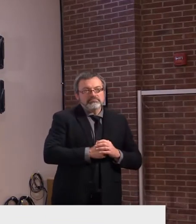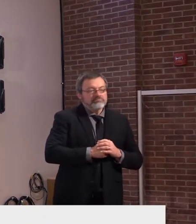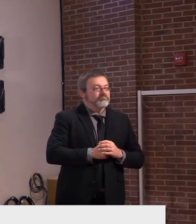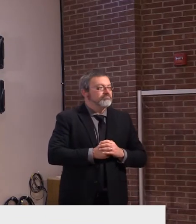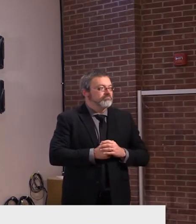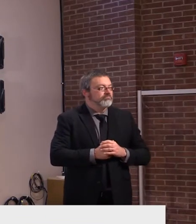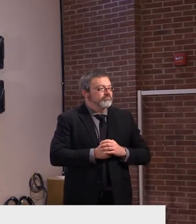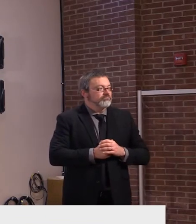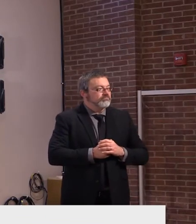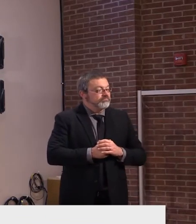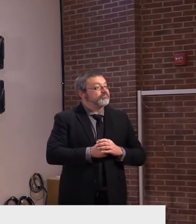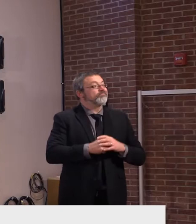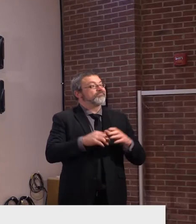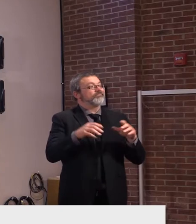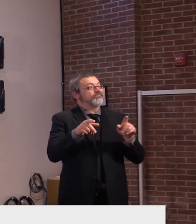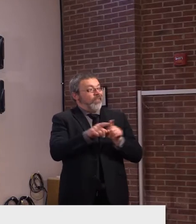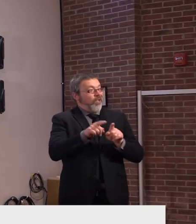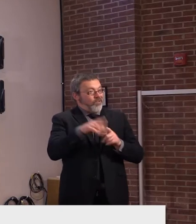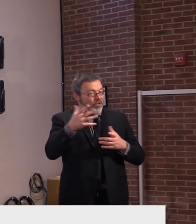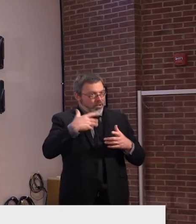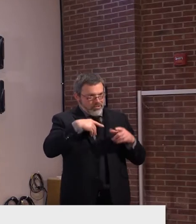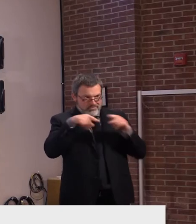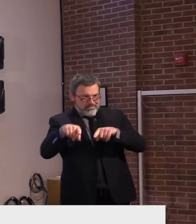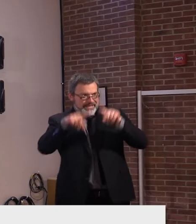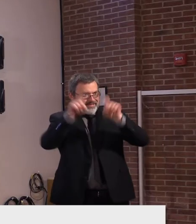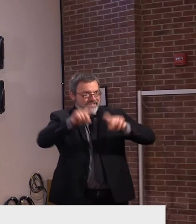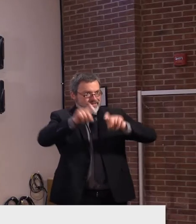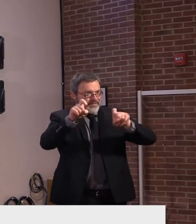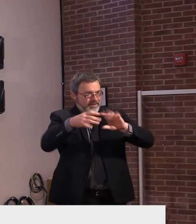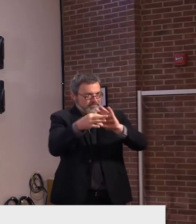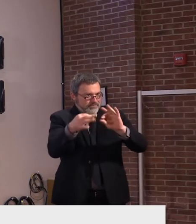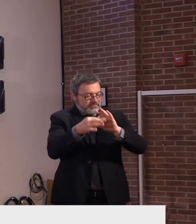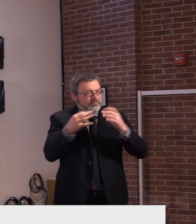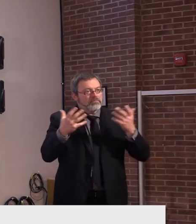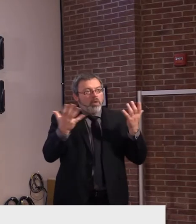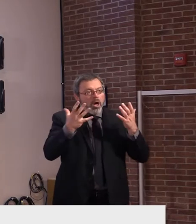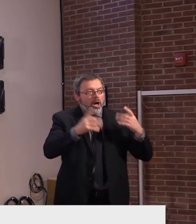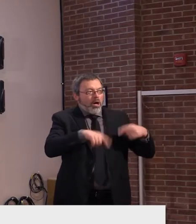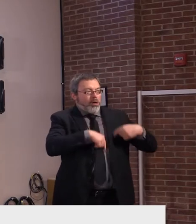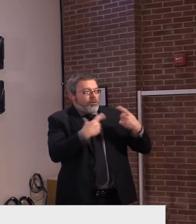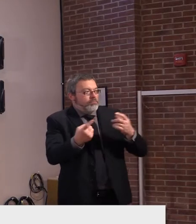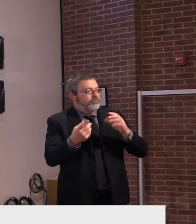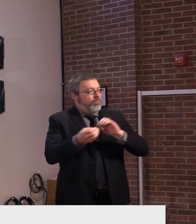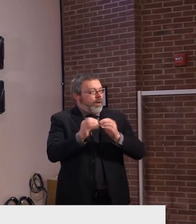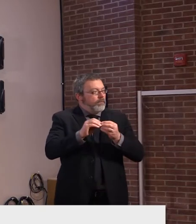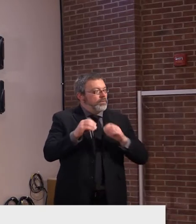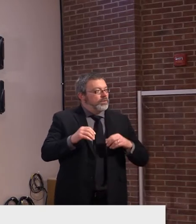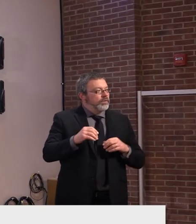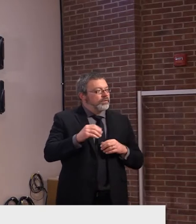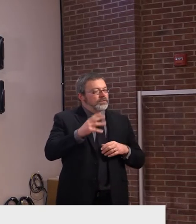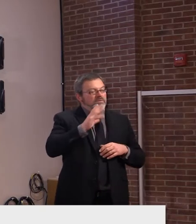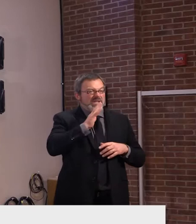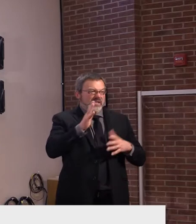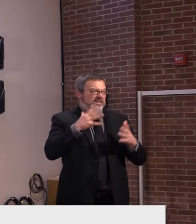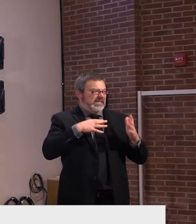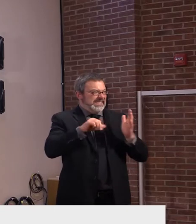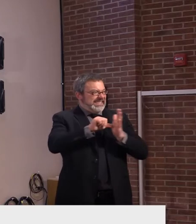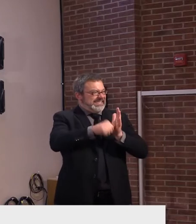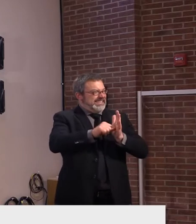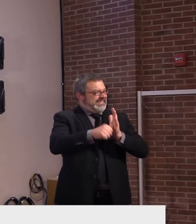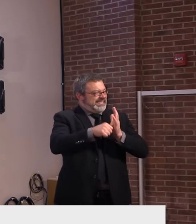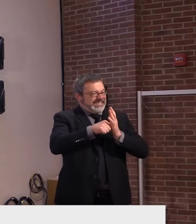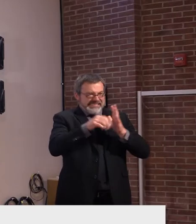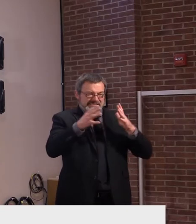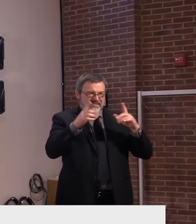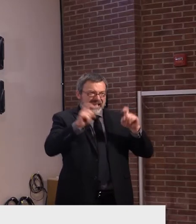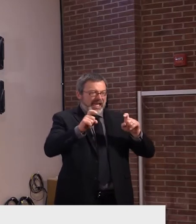of testing. And when we look at our seven-day average on the testing, we can see that it's been pretty stable over that two-week period that I mentioned, and actually increasing